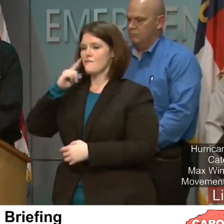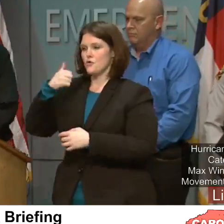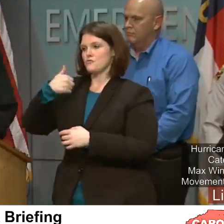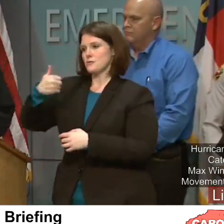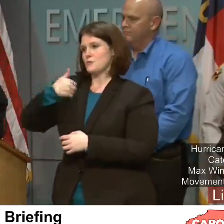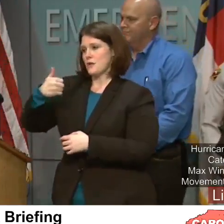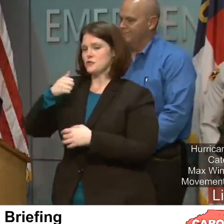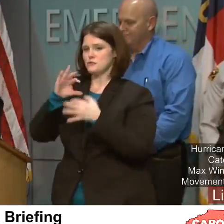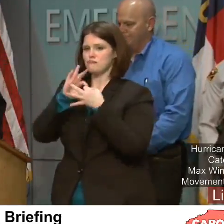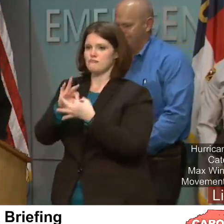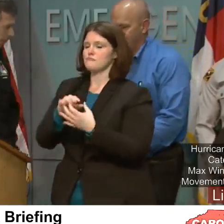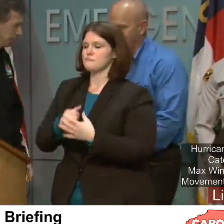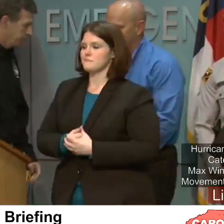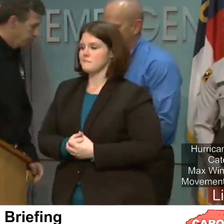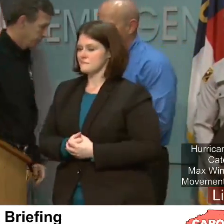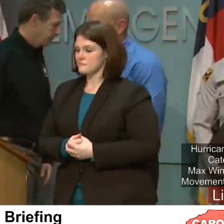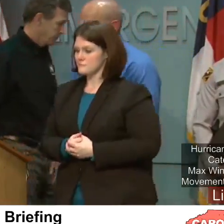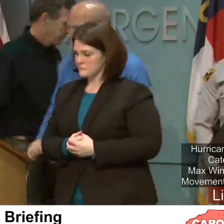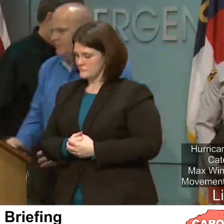overview.